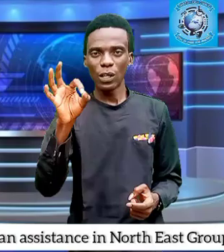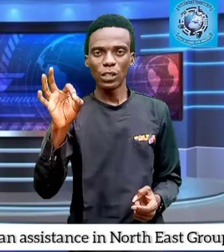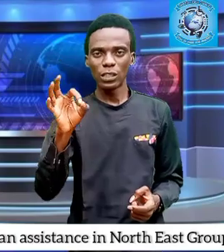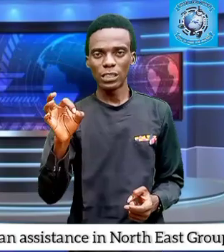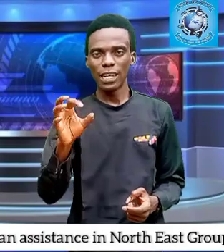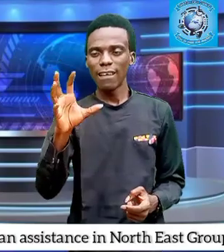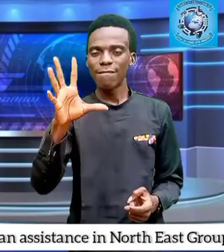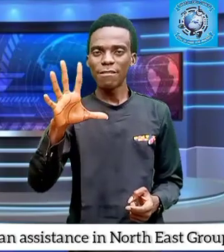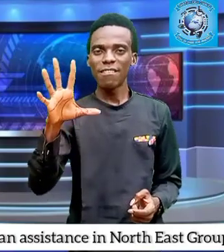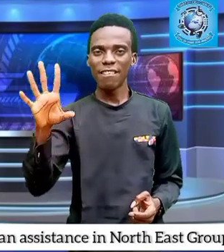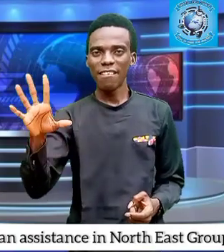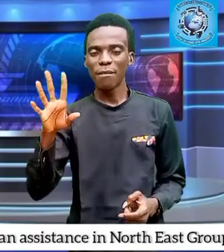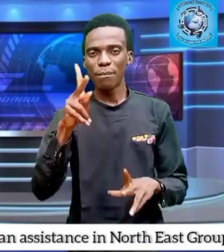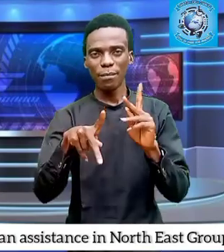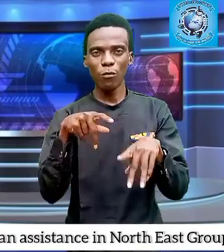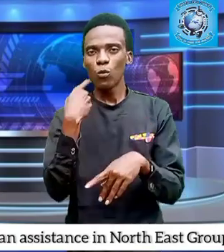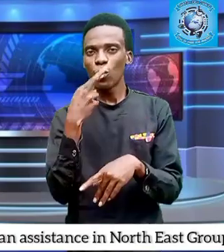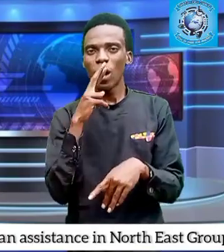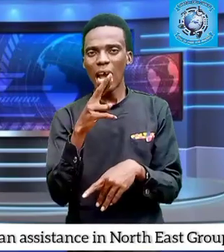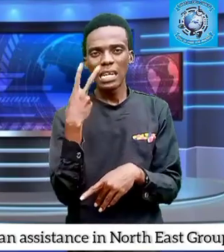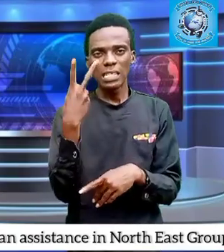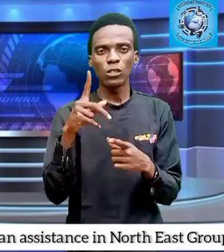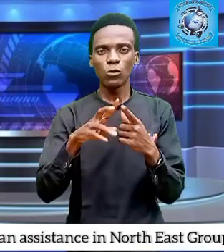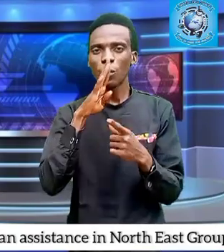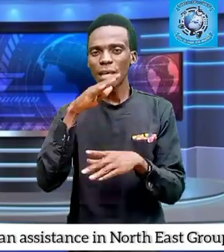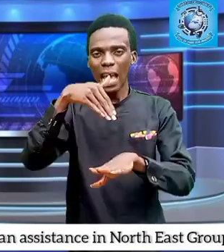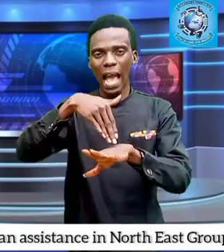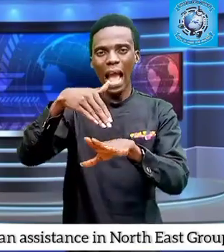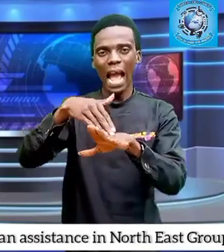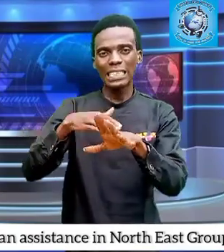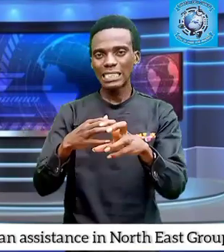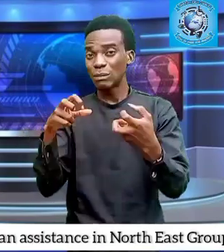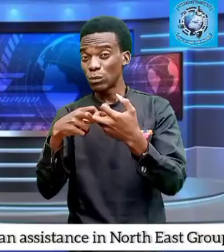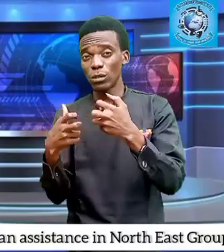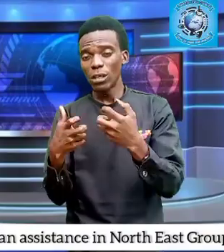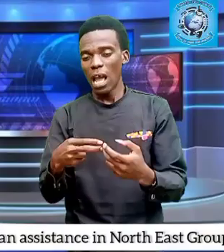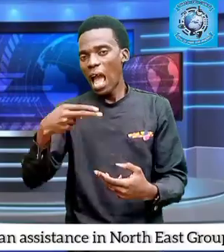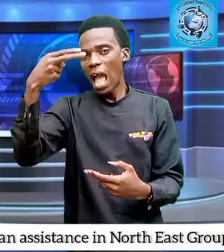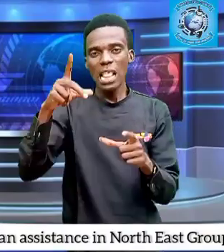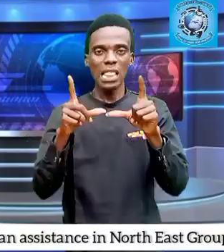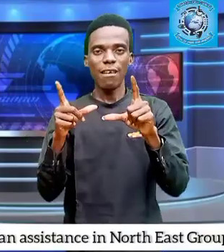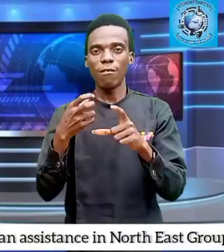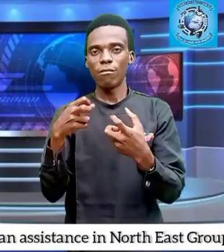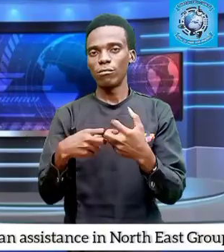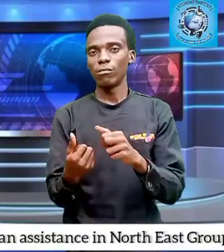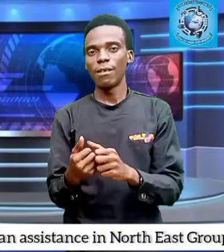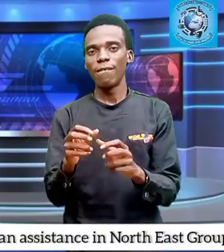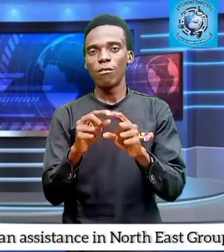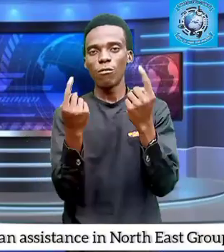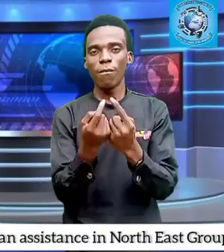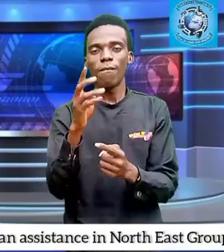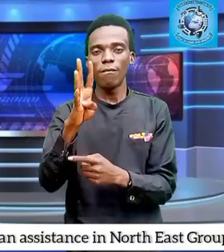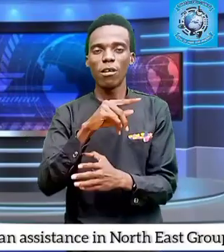587,955 people who are projected to be at emergency level phase 4. This crisis